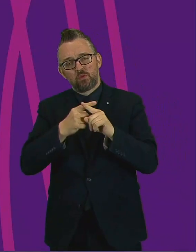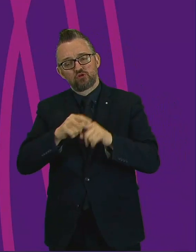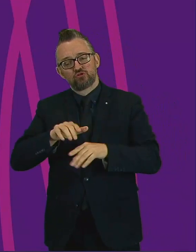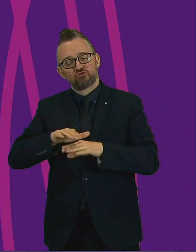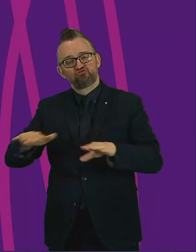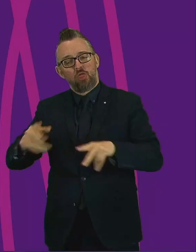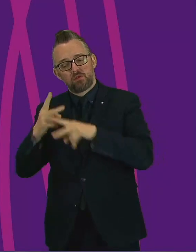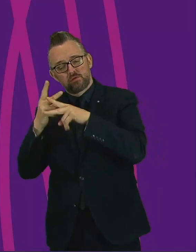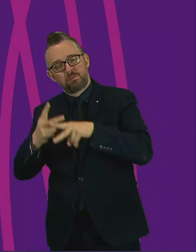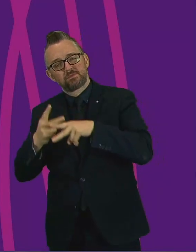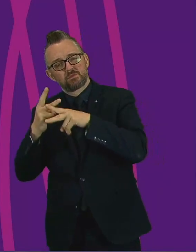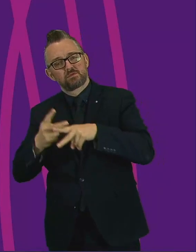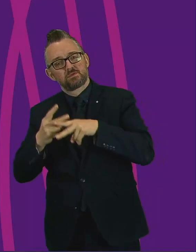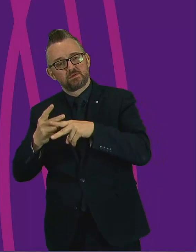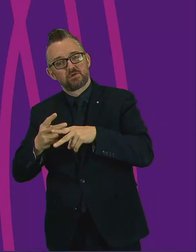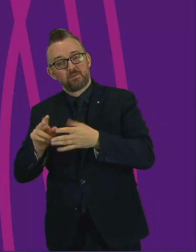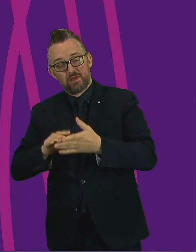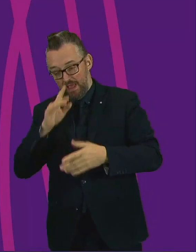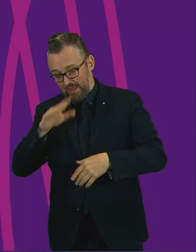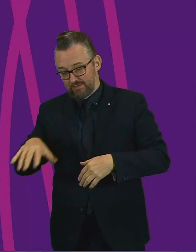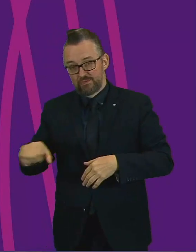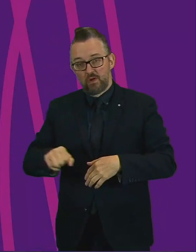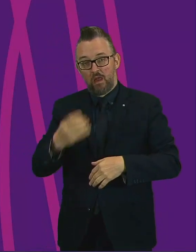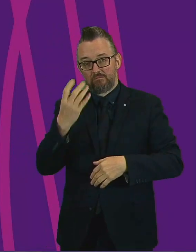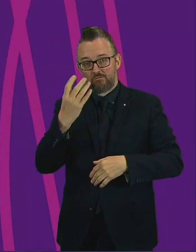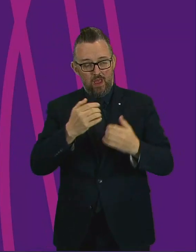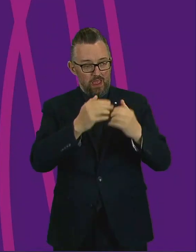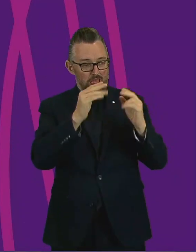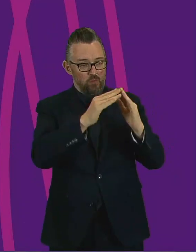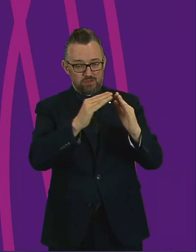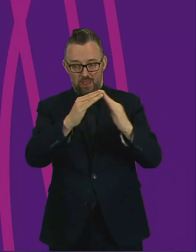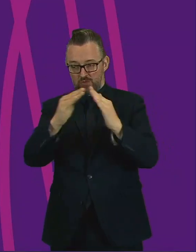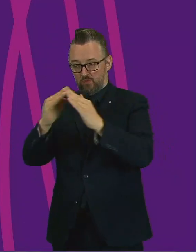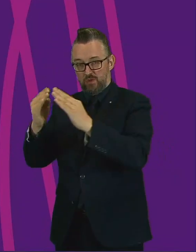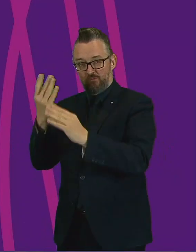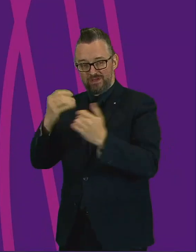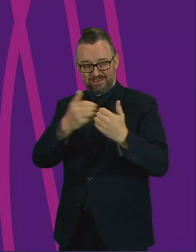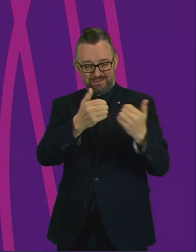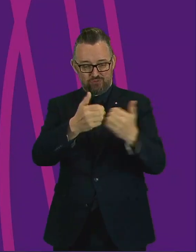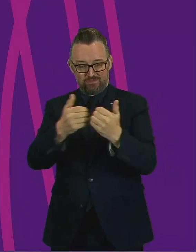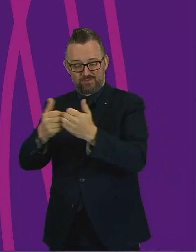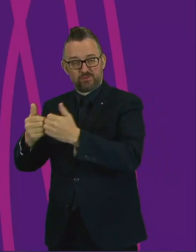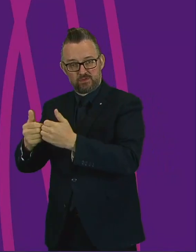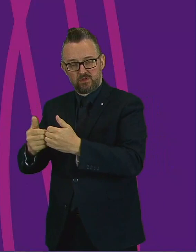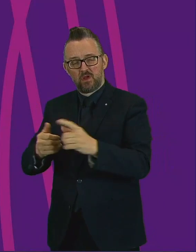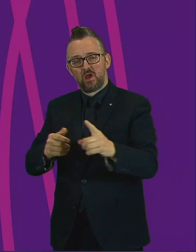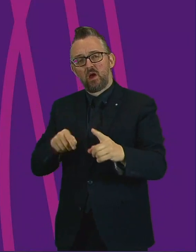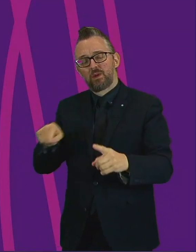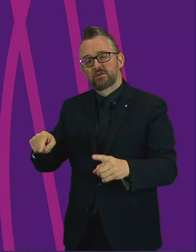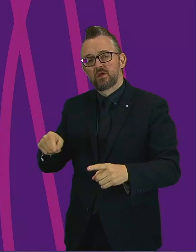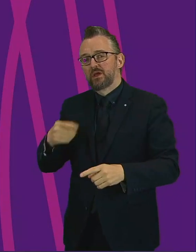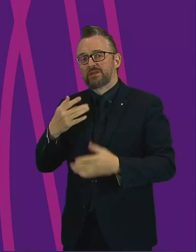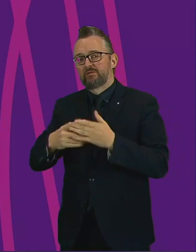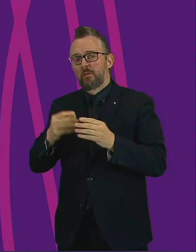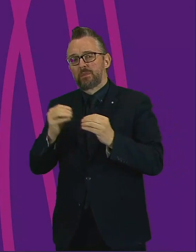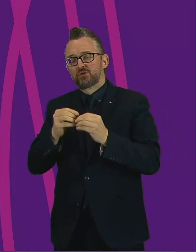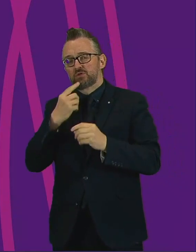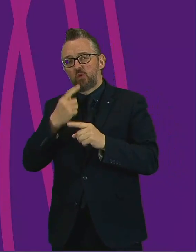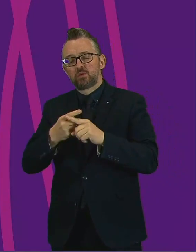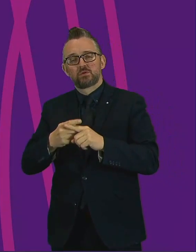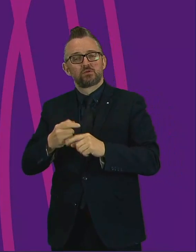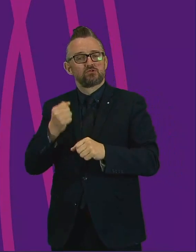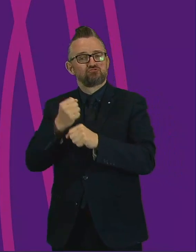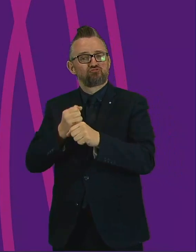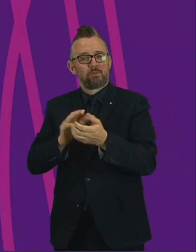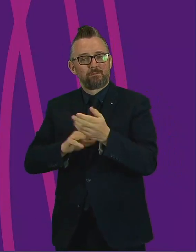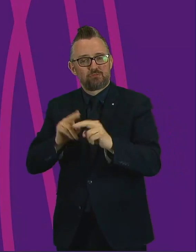to work, state that they can take children from 4 separate households. Now, the Scottish Government has yet to issue guidelines on grandparents who are responsible for childcare